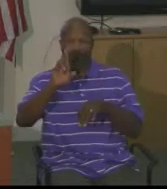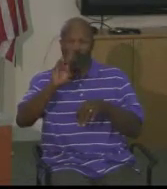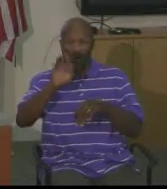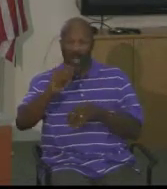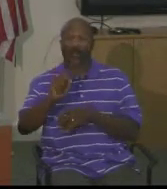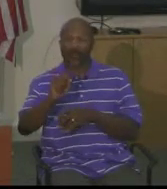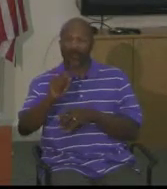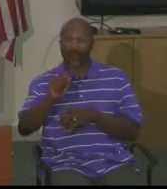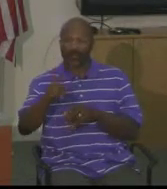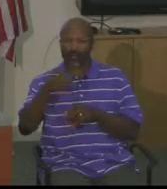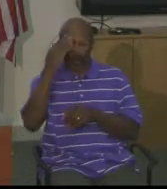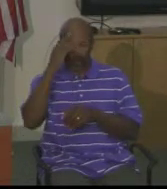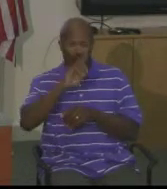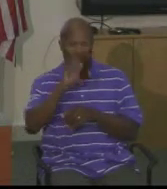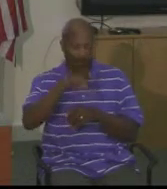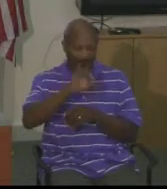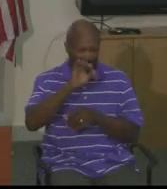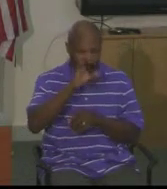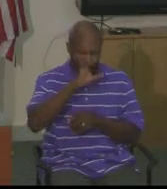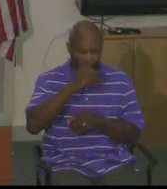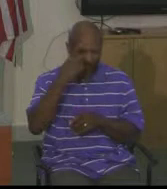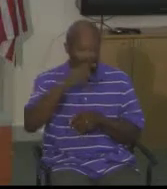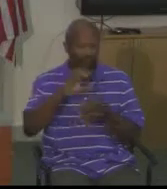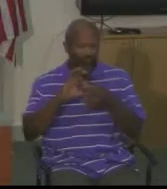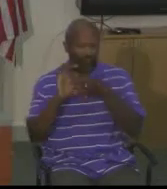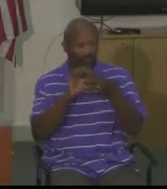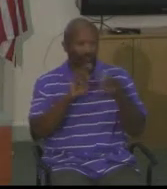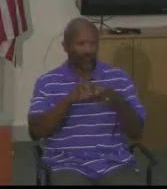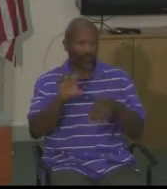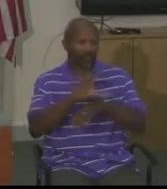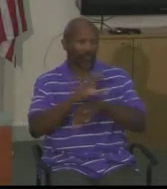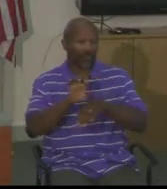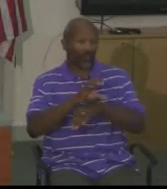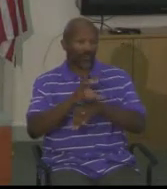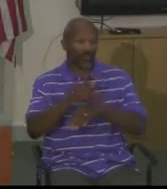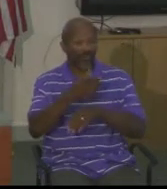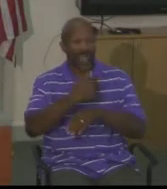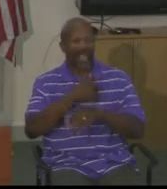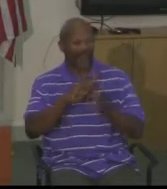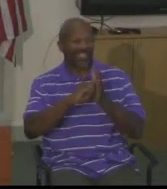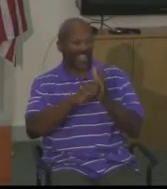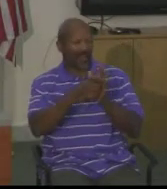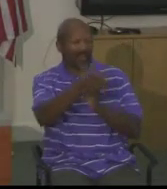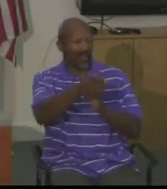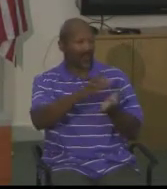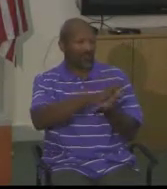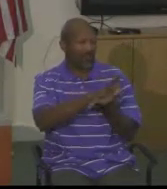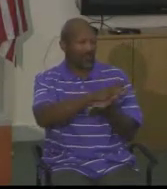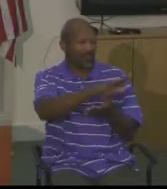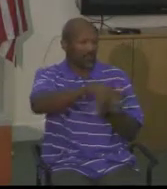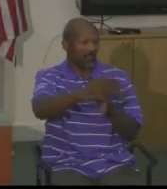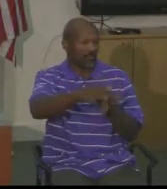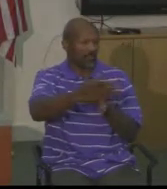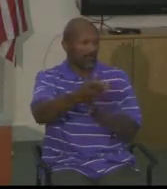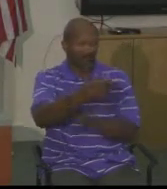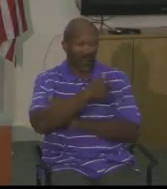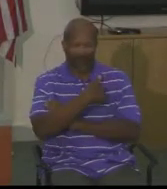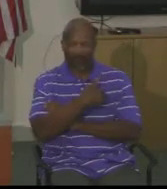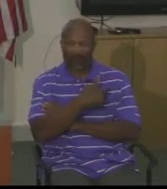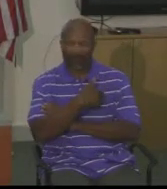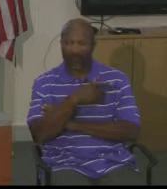find something related to the computer stuff. There's an example in there, and it's